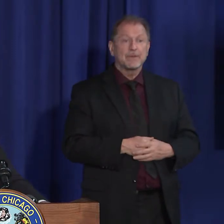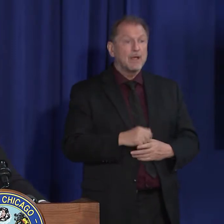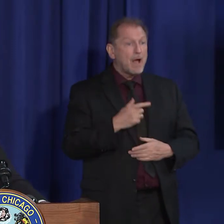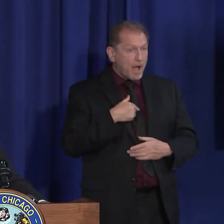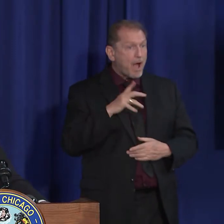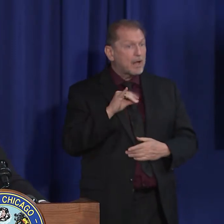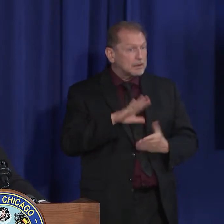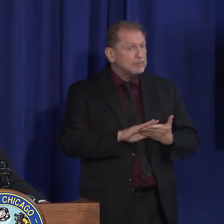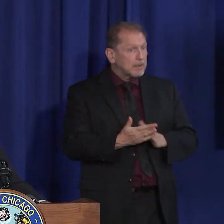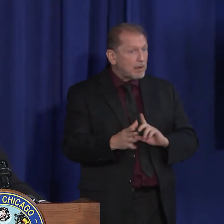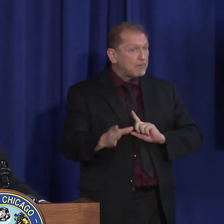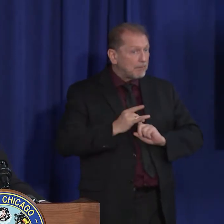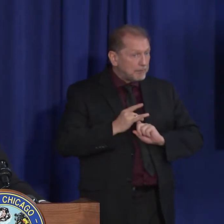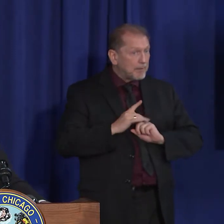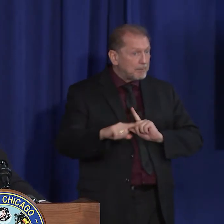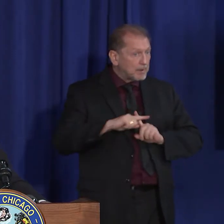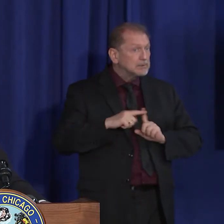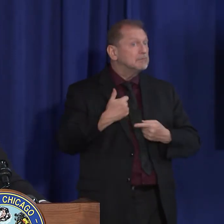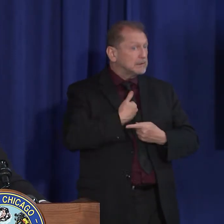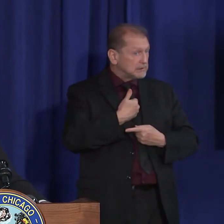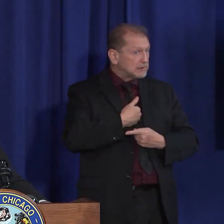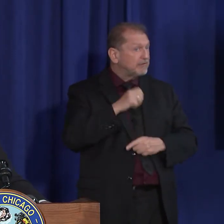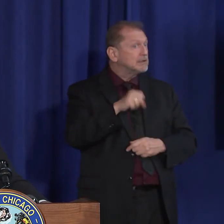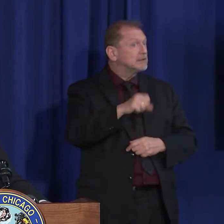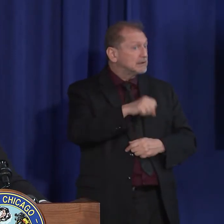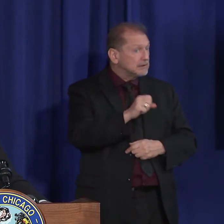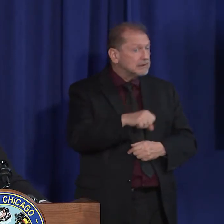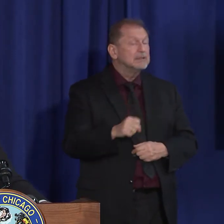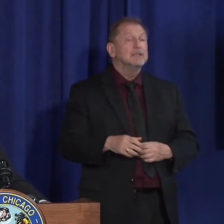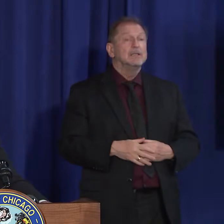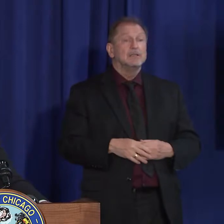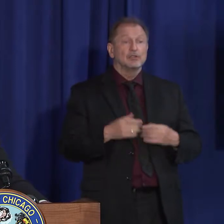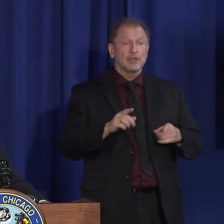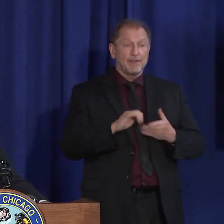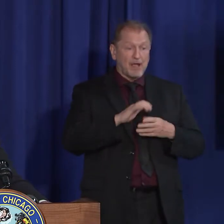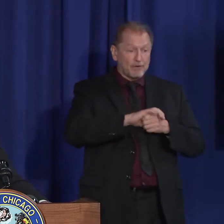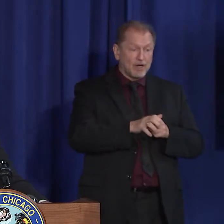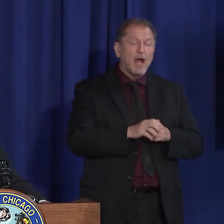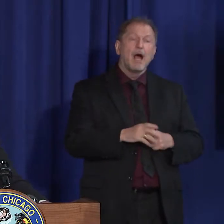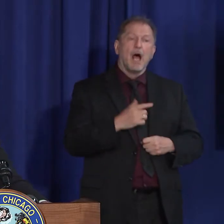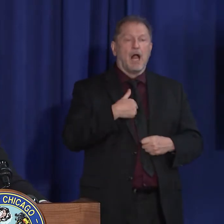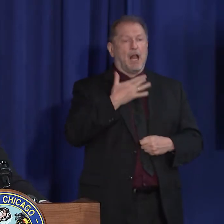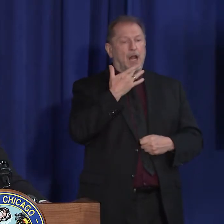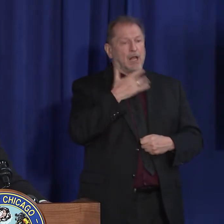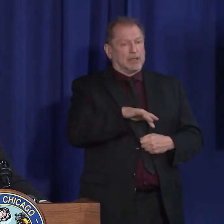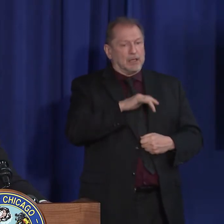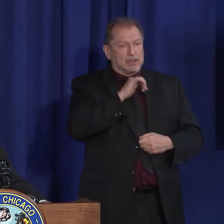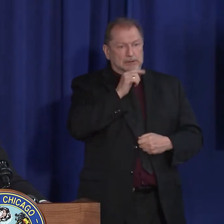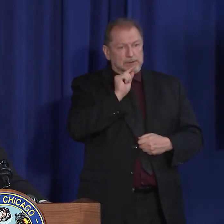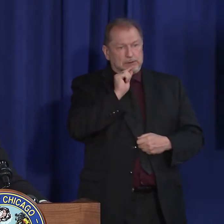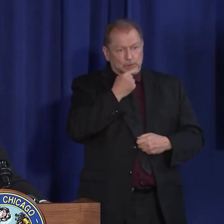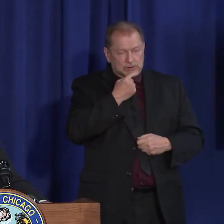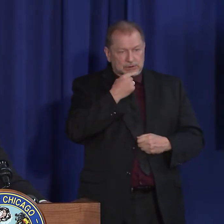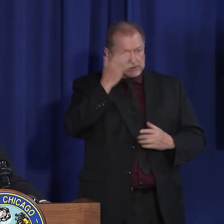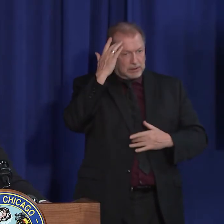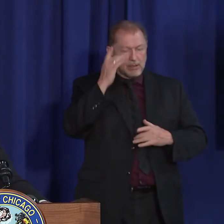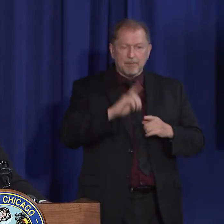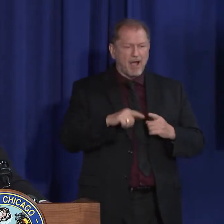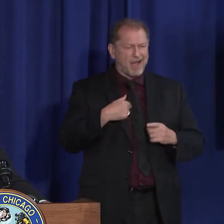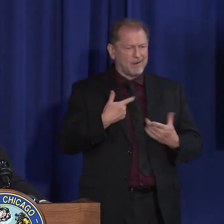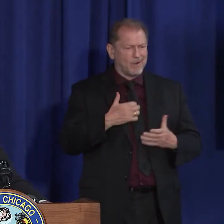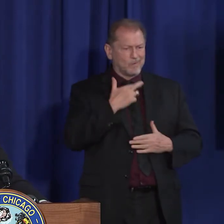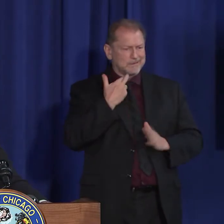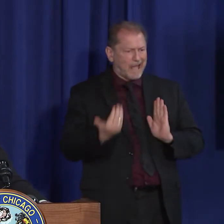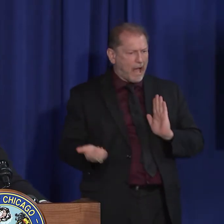caught COVID during this Omicron surge, and while I had a mild case, I don't want to put myself at risk.